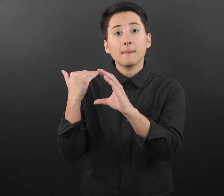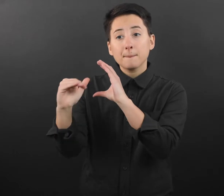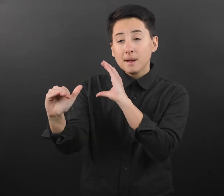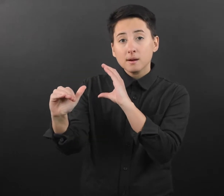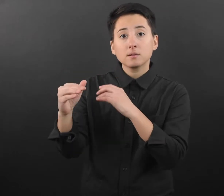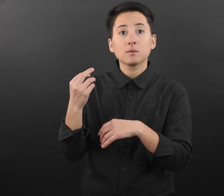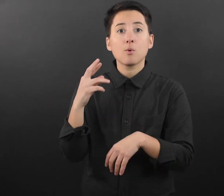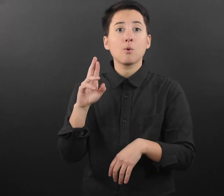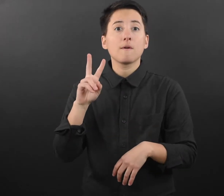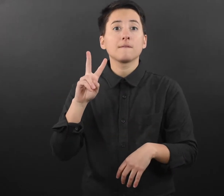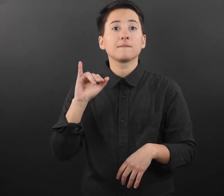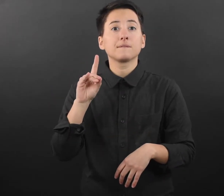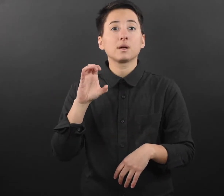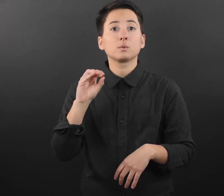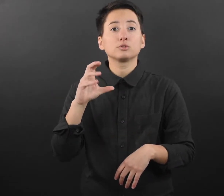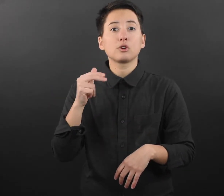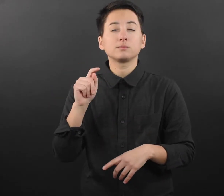telephone, email, or video chat.